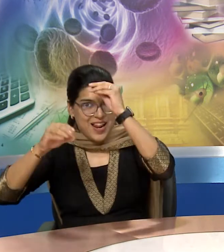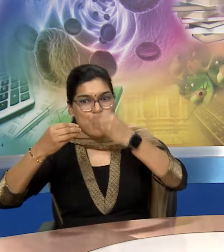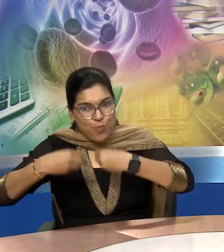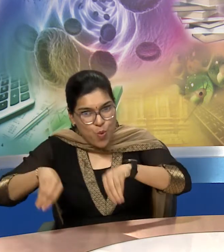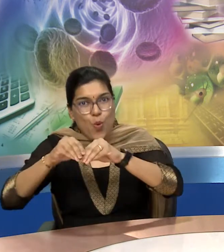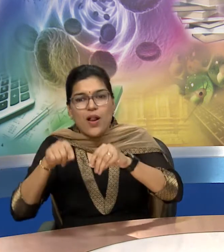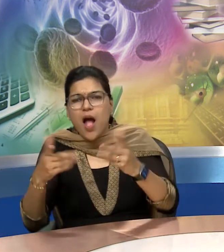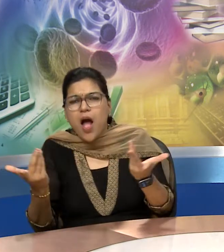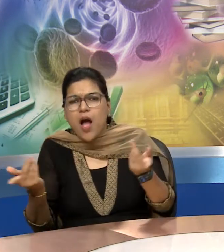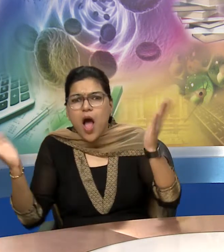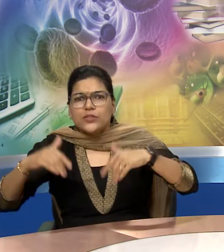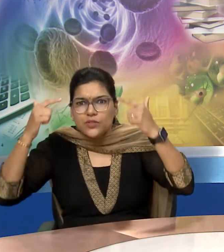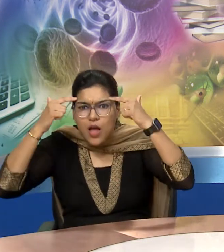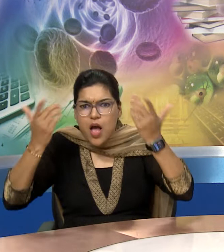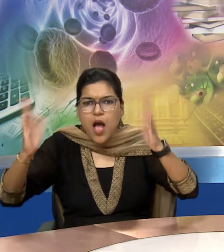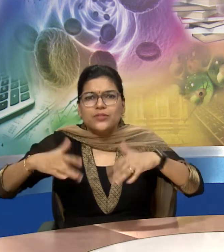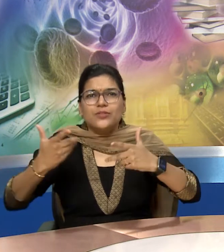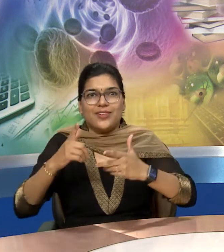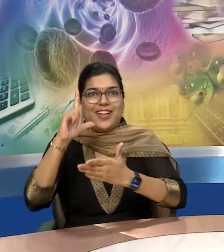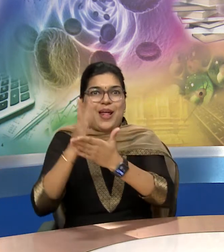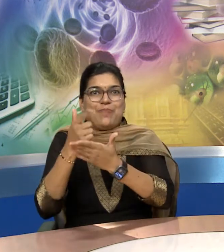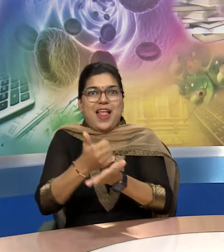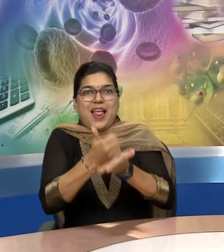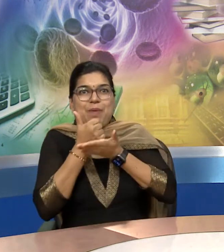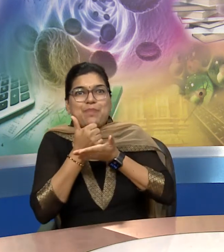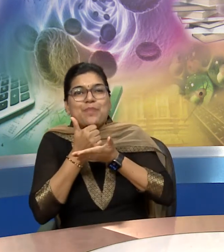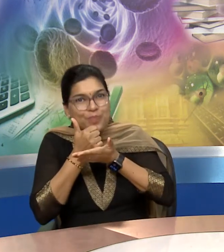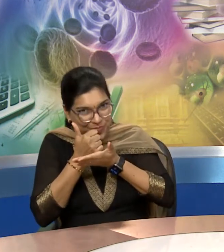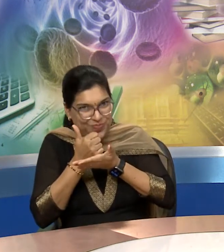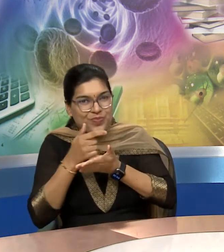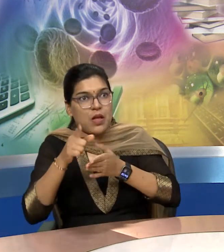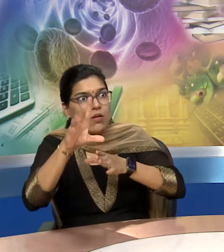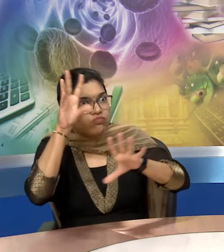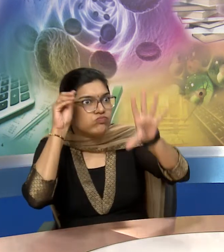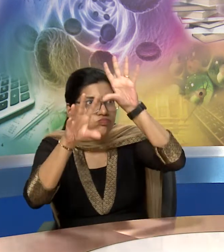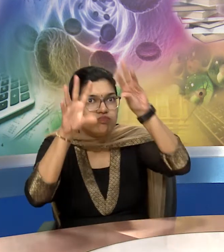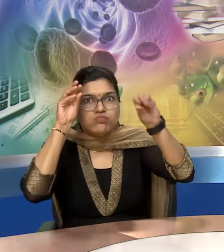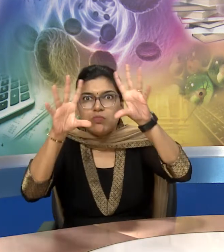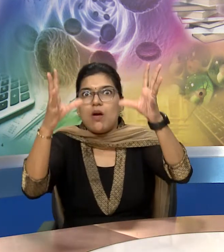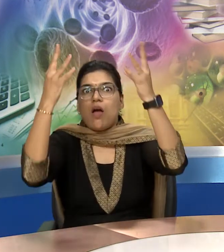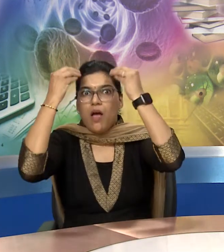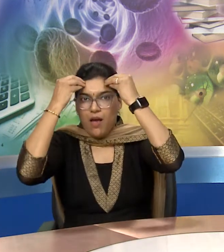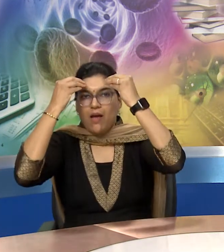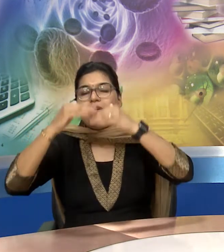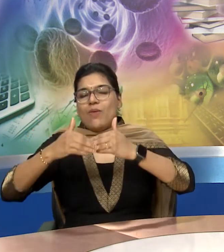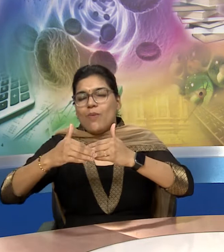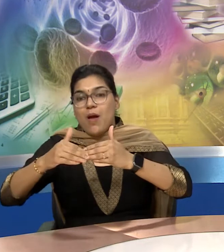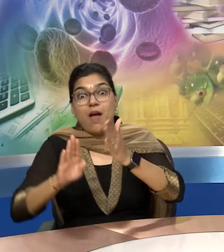subject, then the libraries help as a bridge between both the